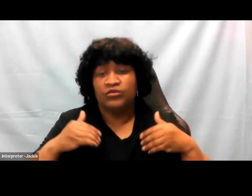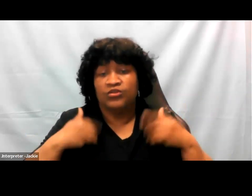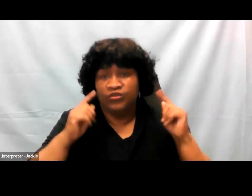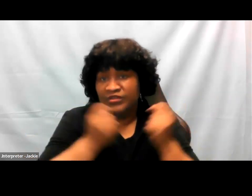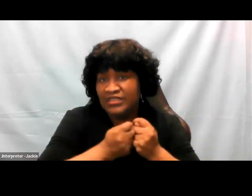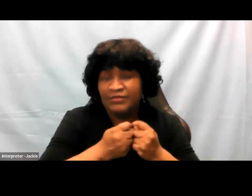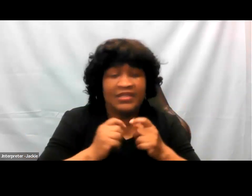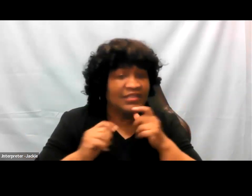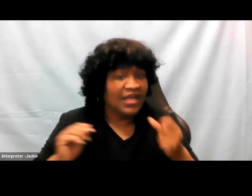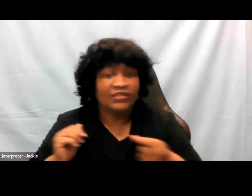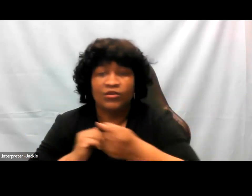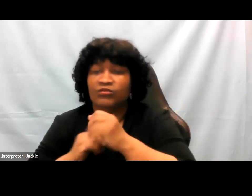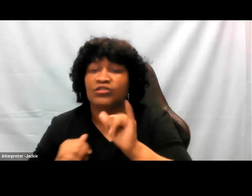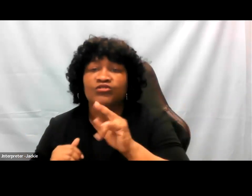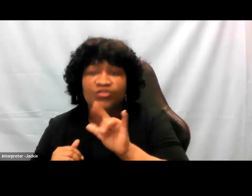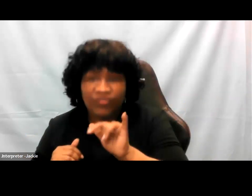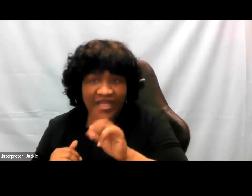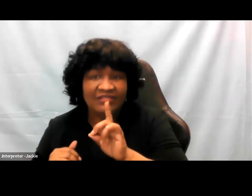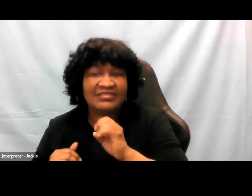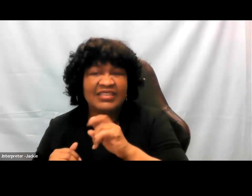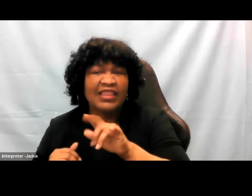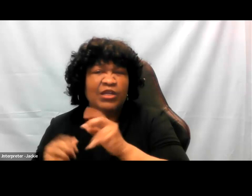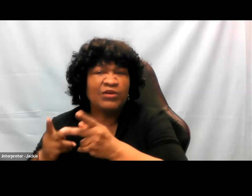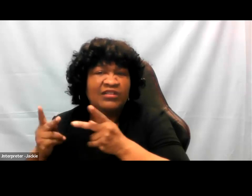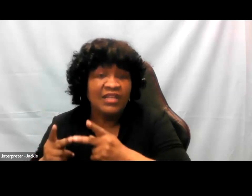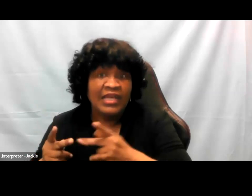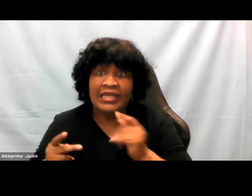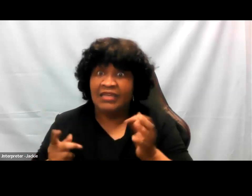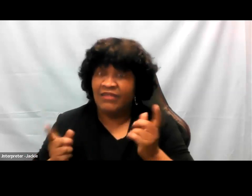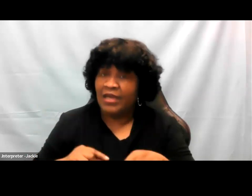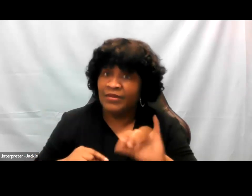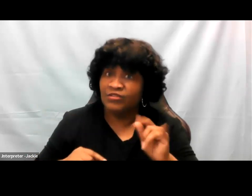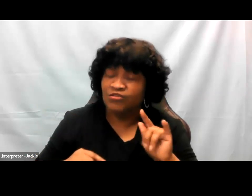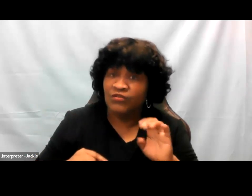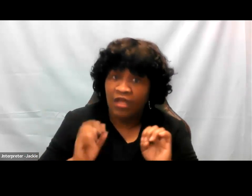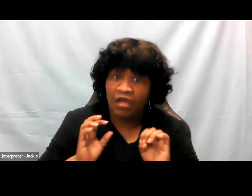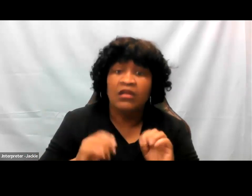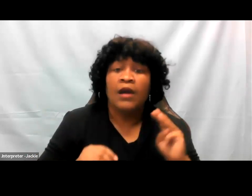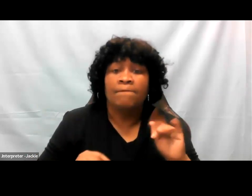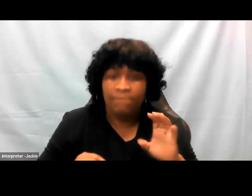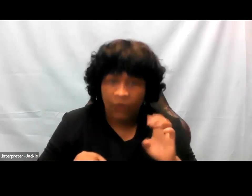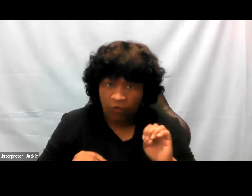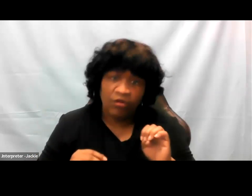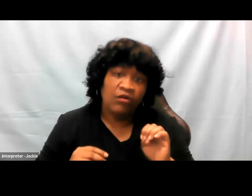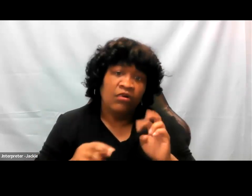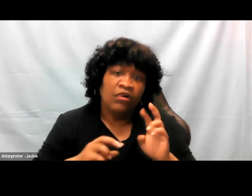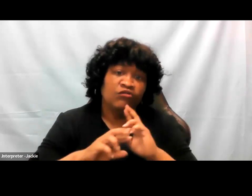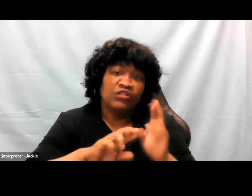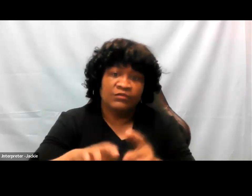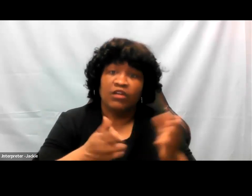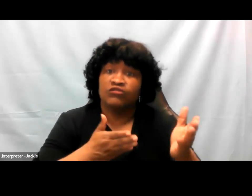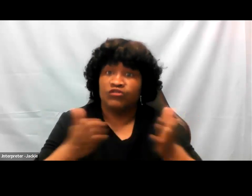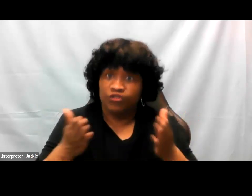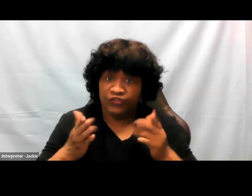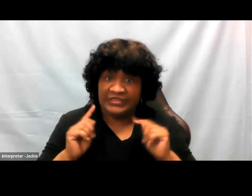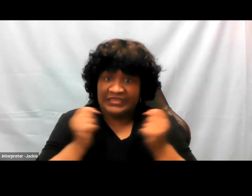or to the emergency room. And if a youth does end up in juvenile justice, the mobile response and stabilization services teams,